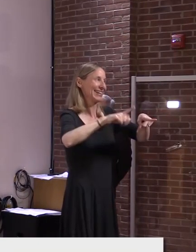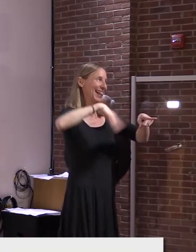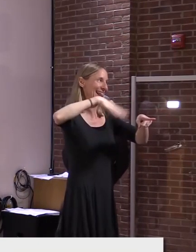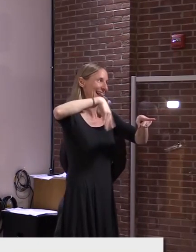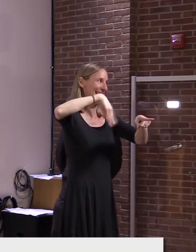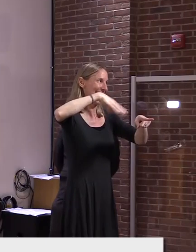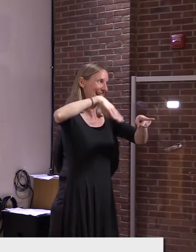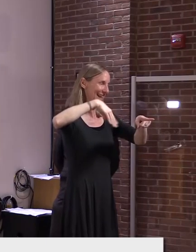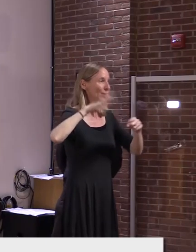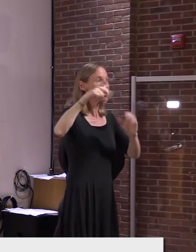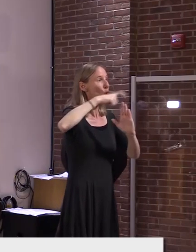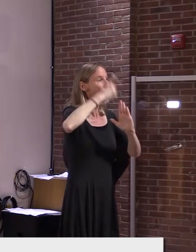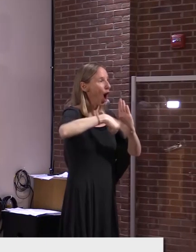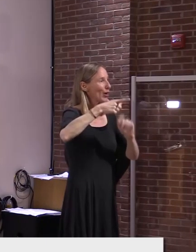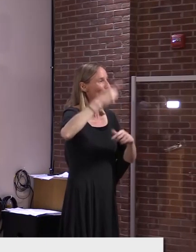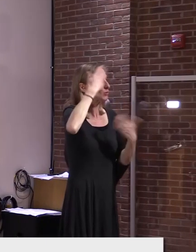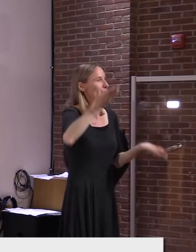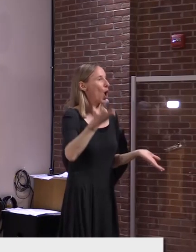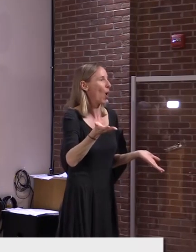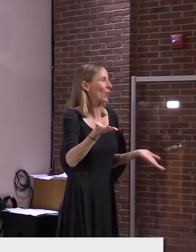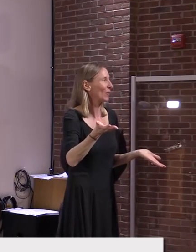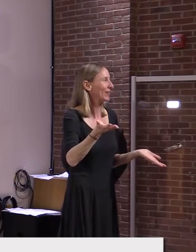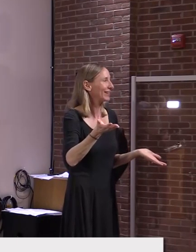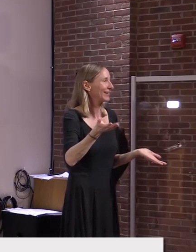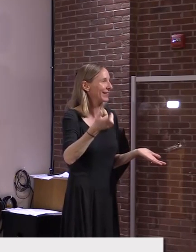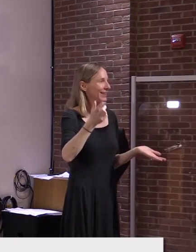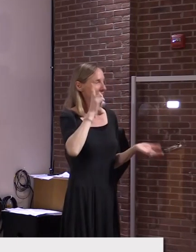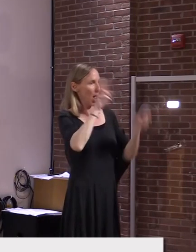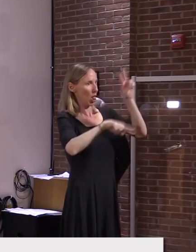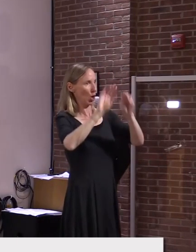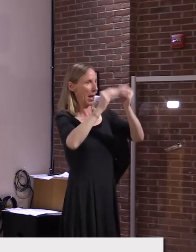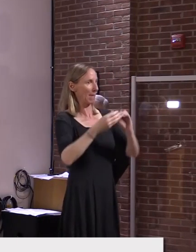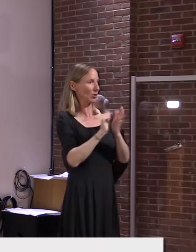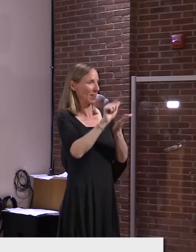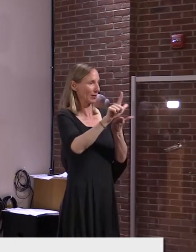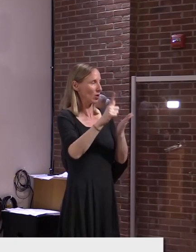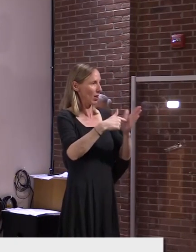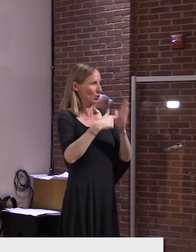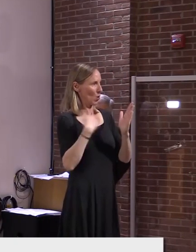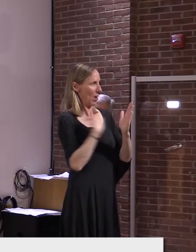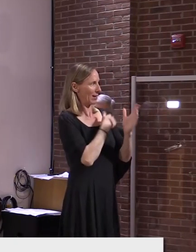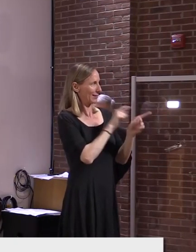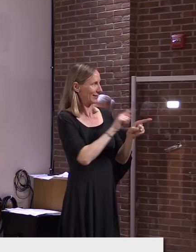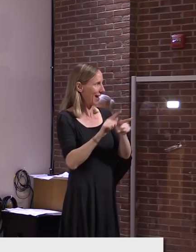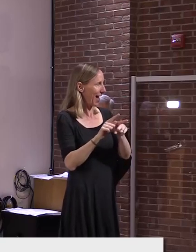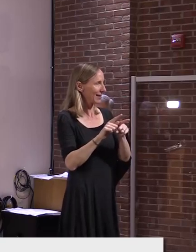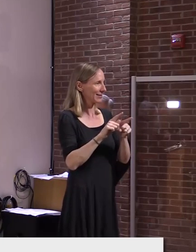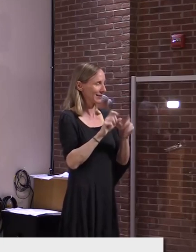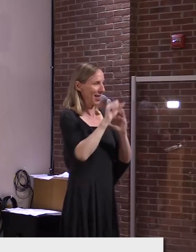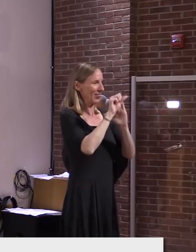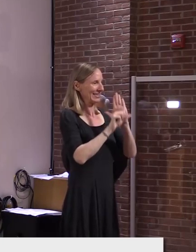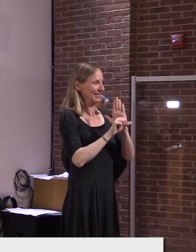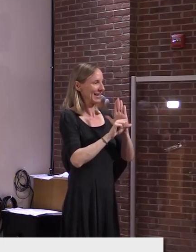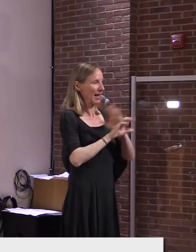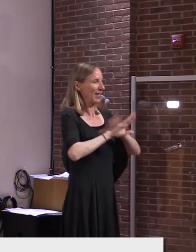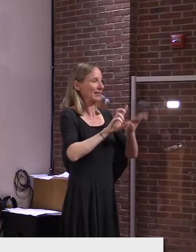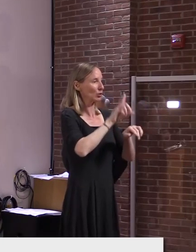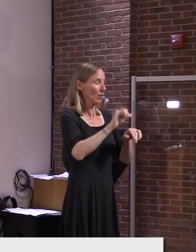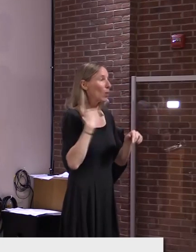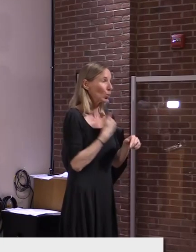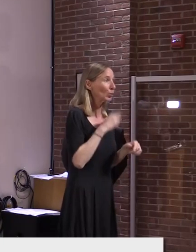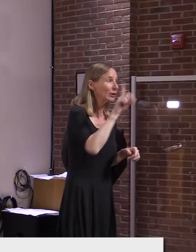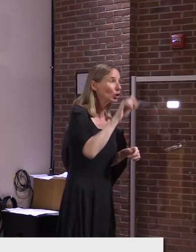reading couldn't know that and just represented us as being in the state that doesn't do that.